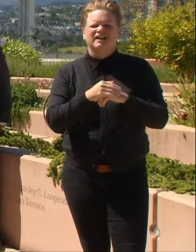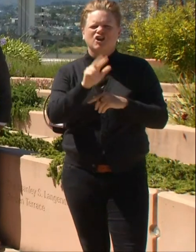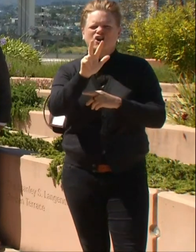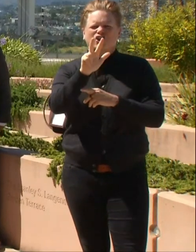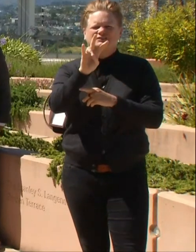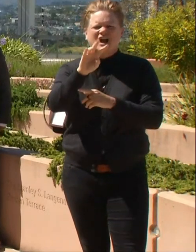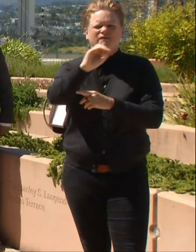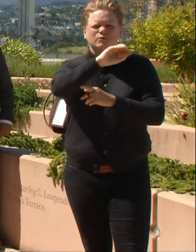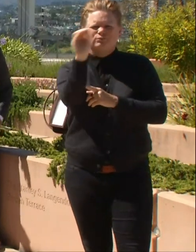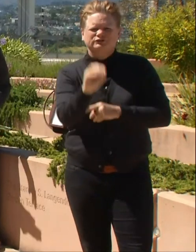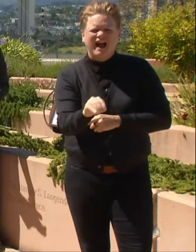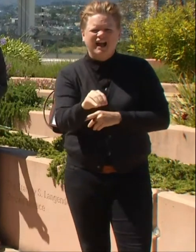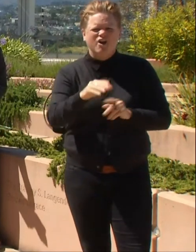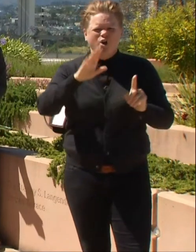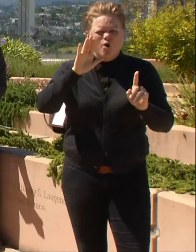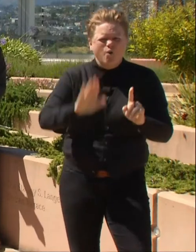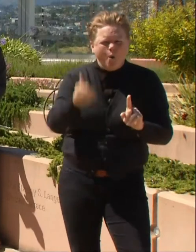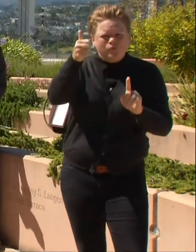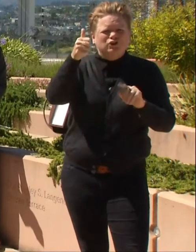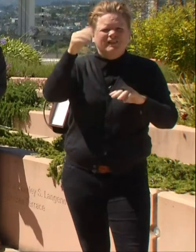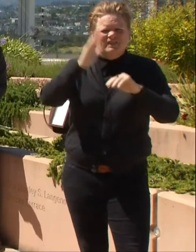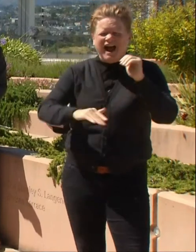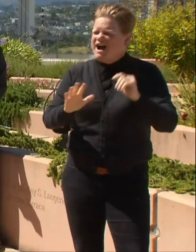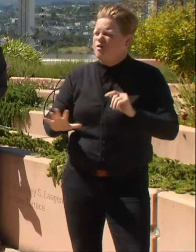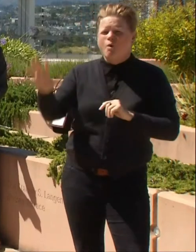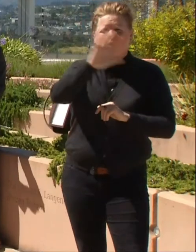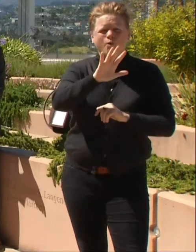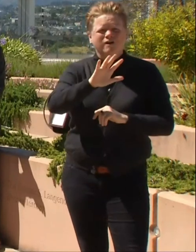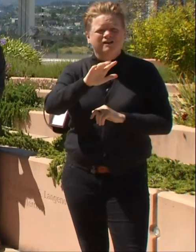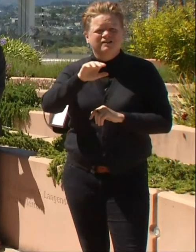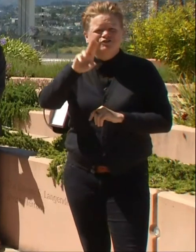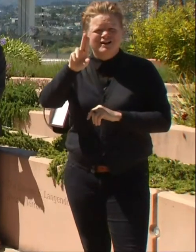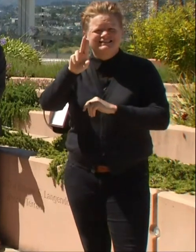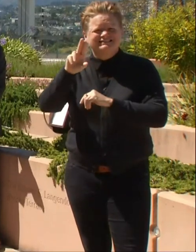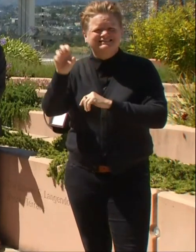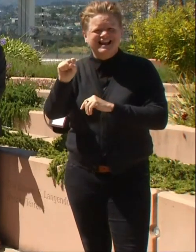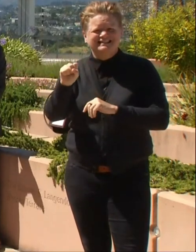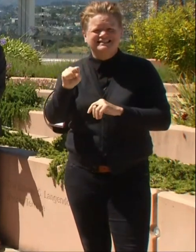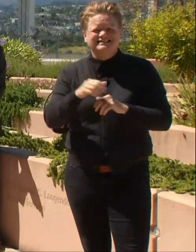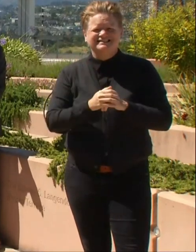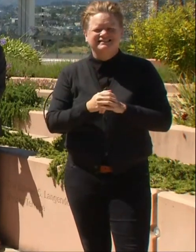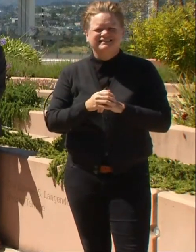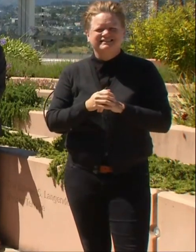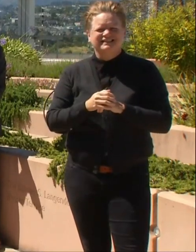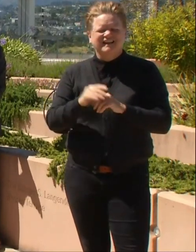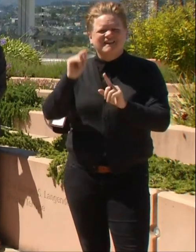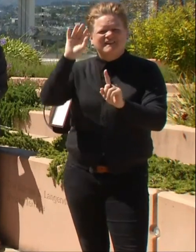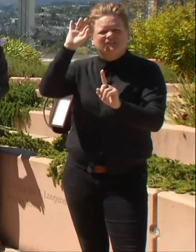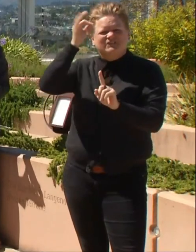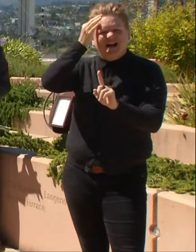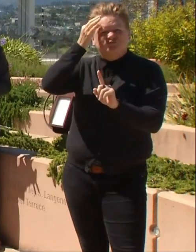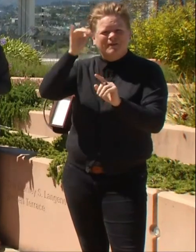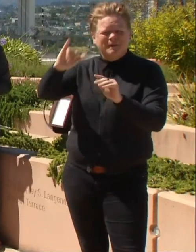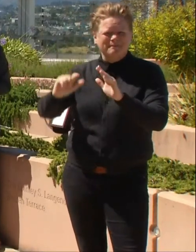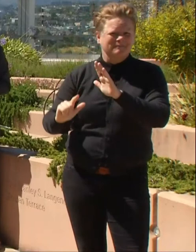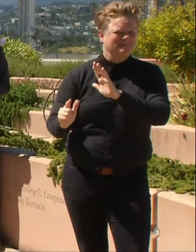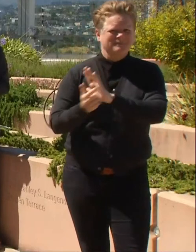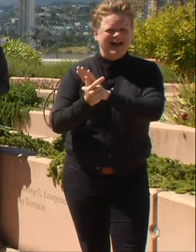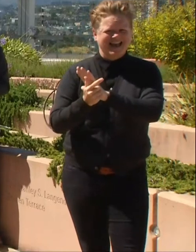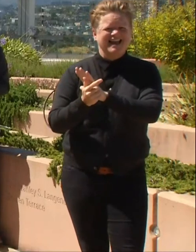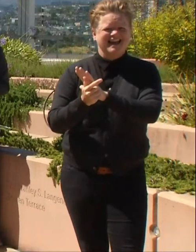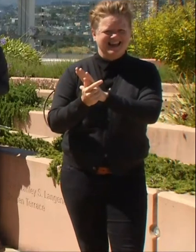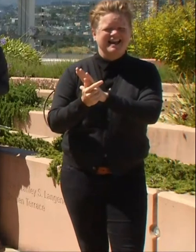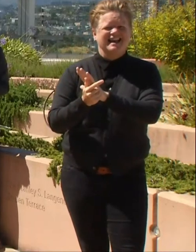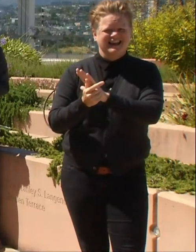rate. That is because of common sense laws like our ban on assault-style weapons, and because of strong,